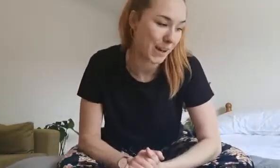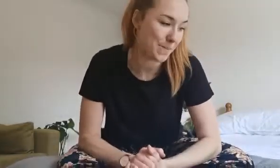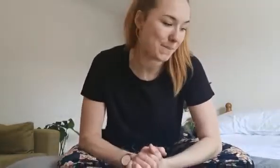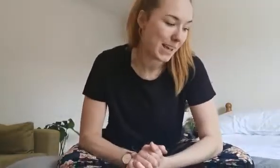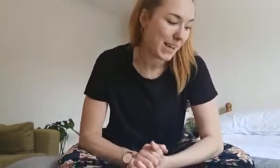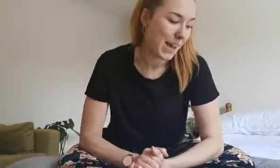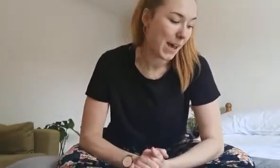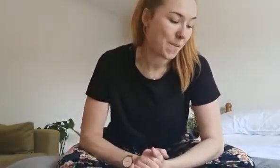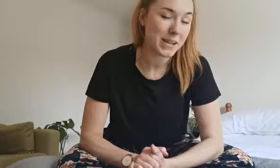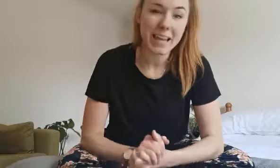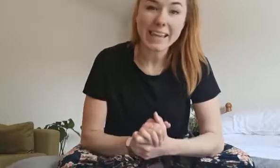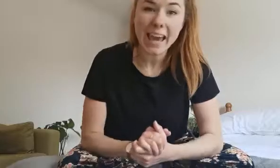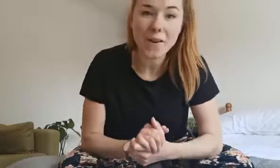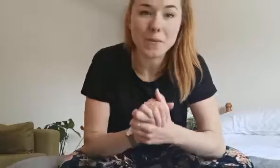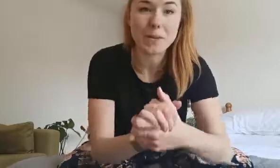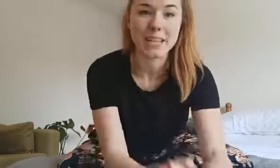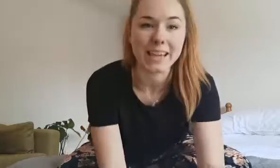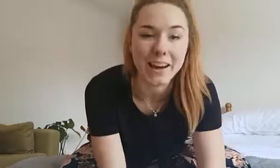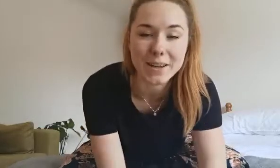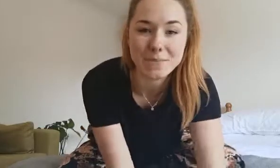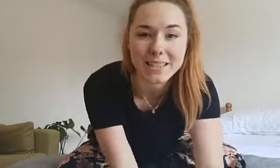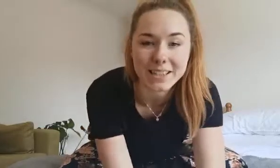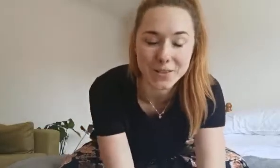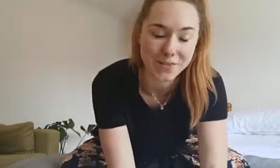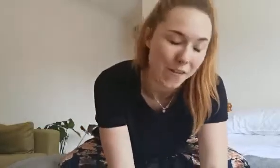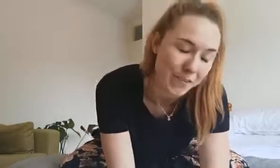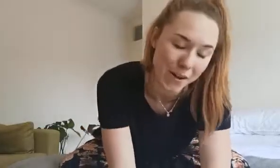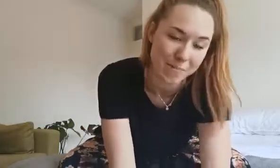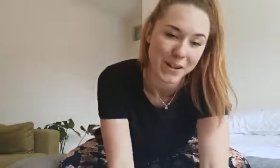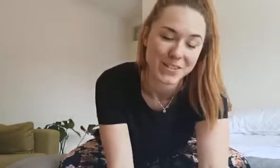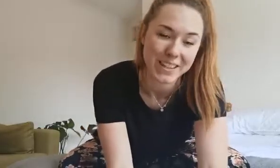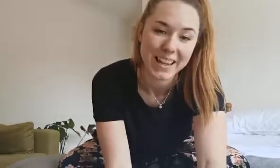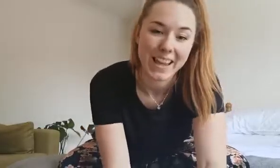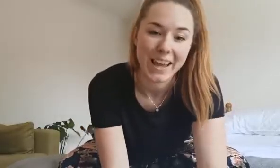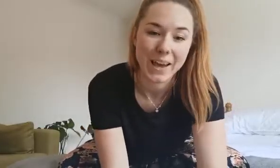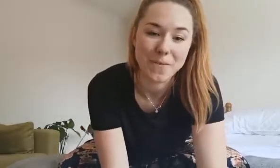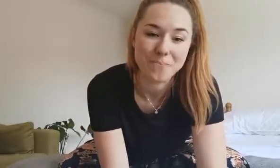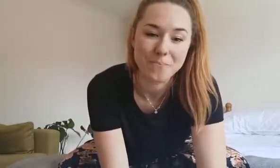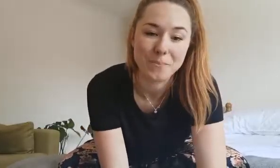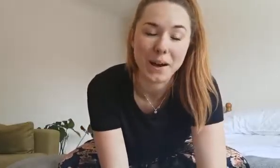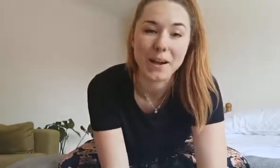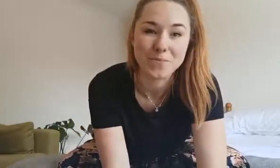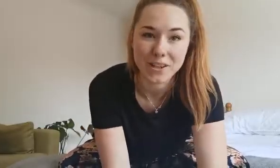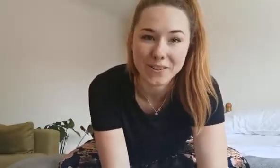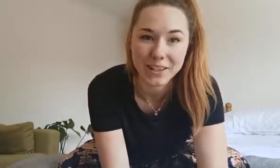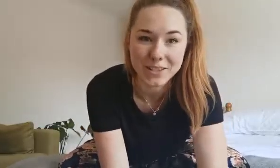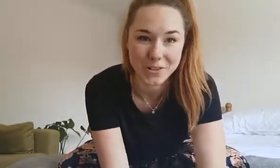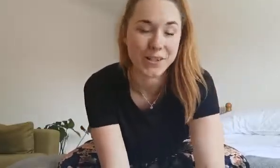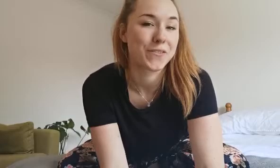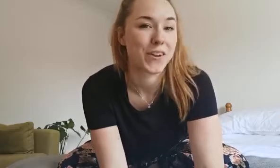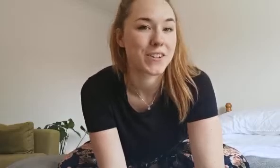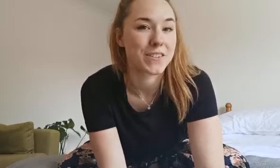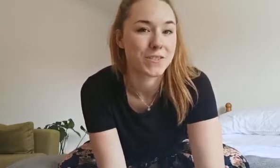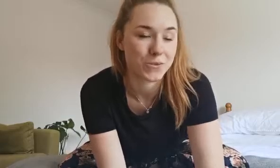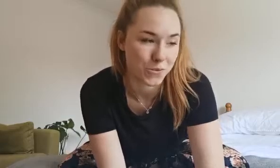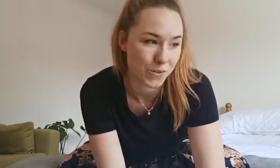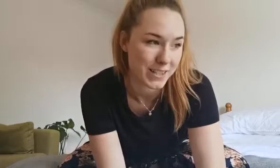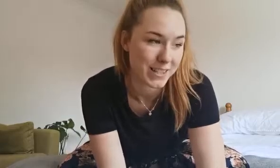time. Take care, everybody. I'm missing you very, very much. But I am really, really enjoying your photos and your stories.